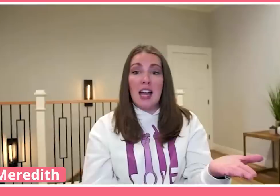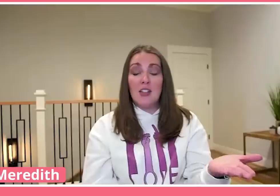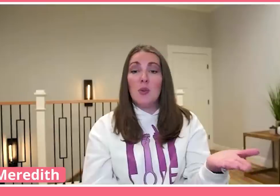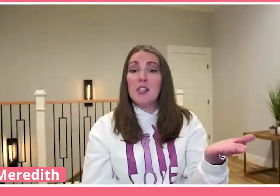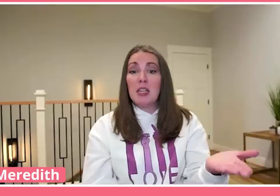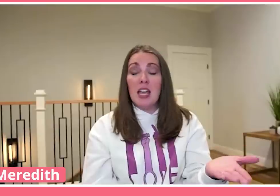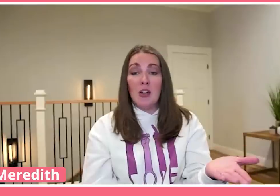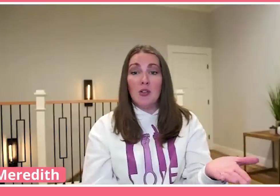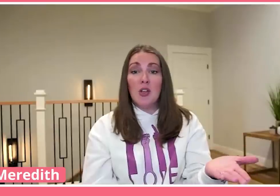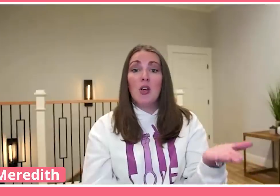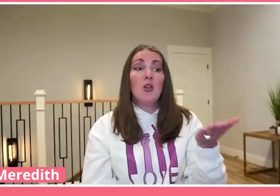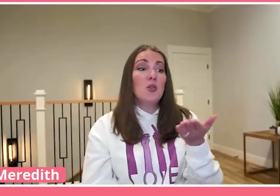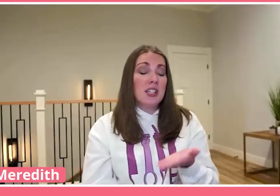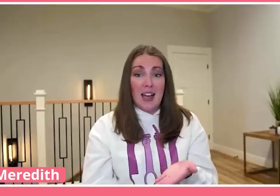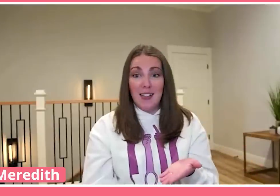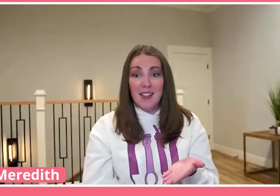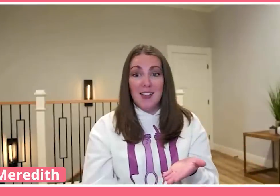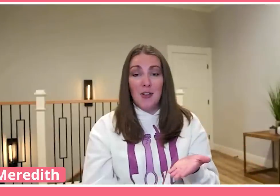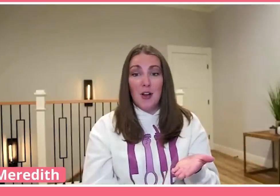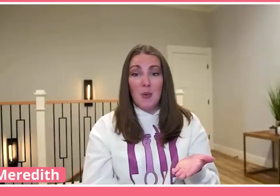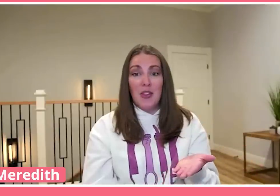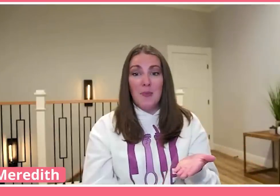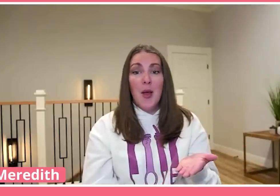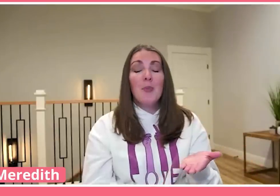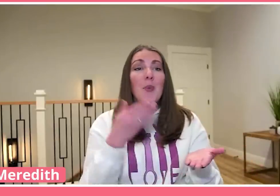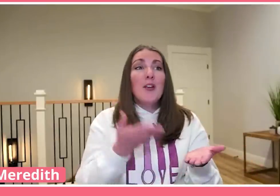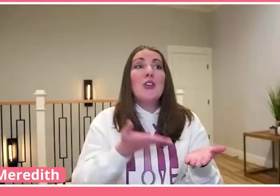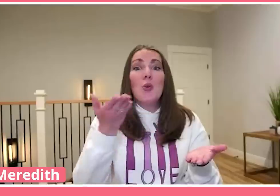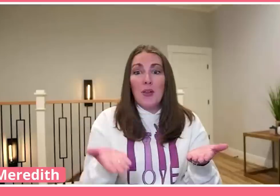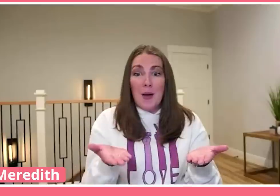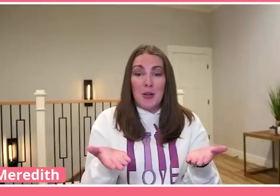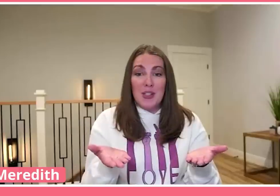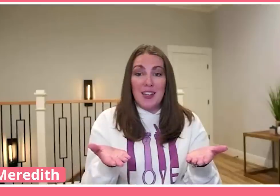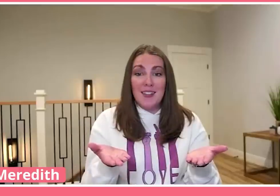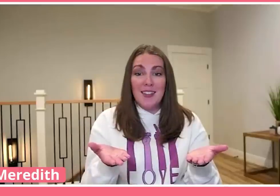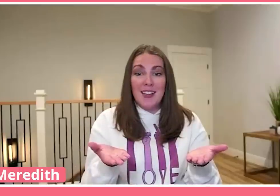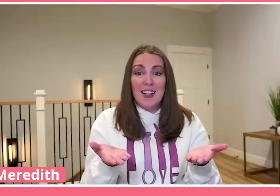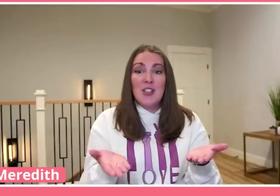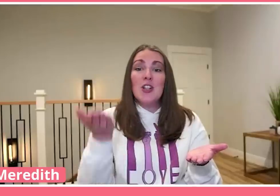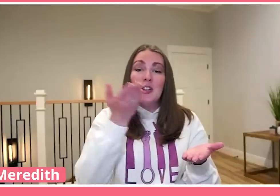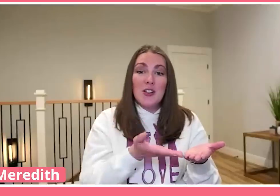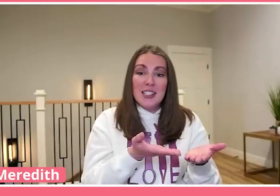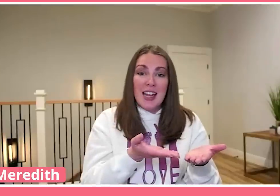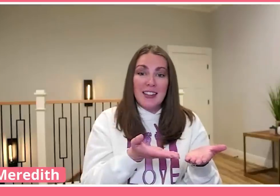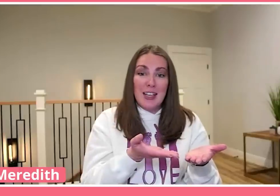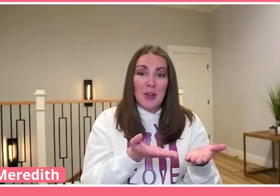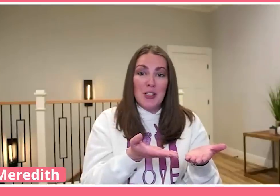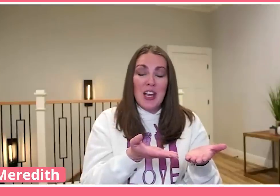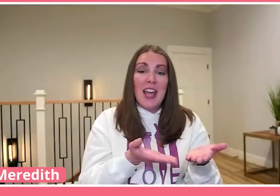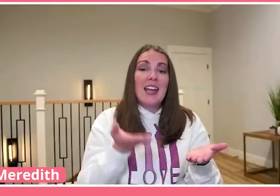with somebody else who signs along with them. But what if you're that person to learn sign language and then